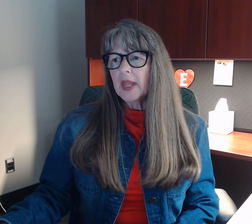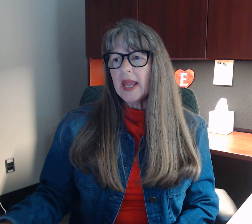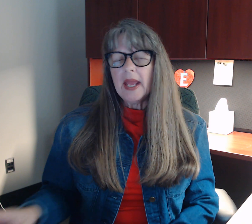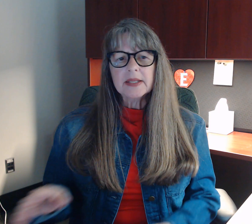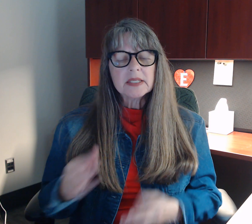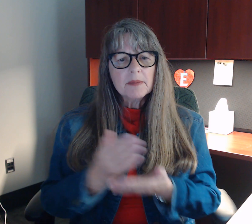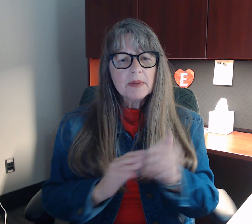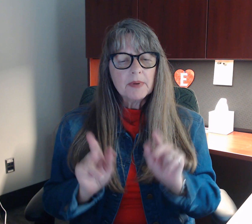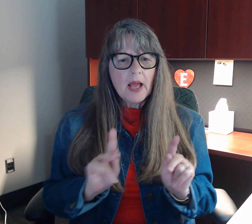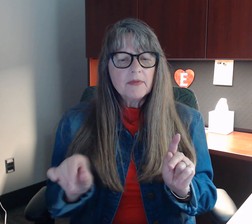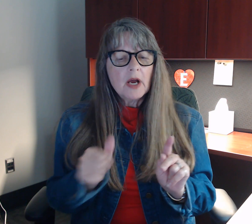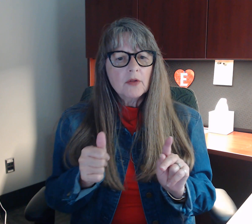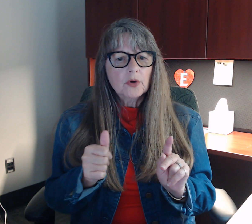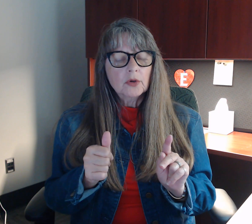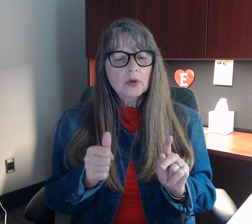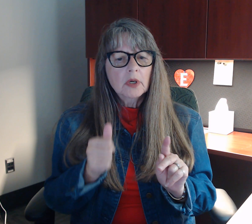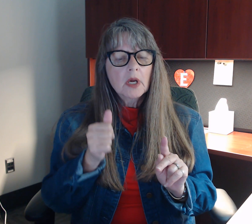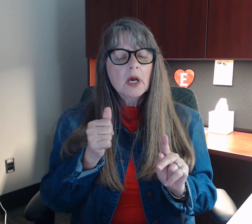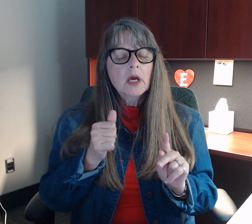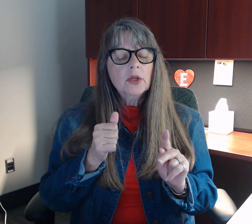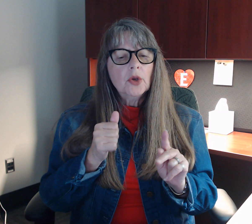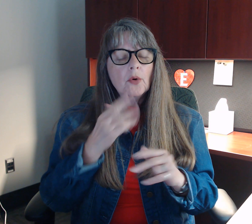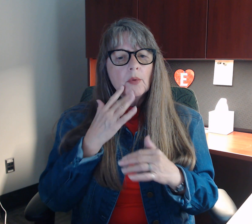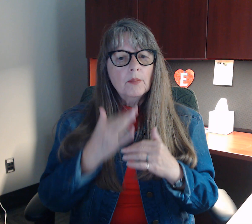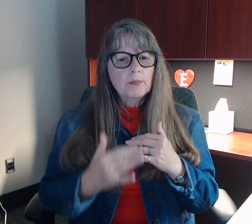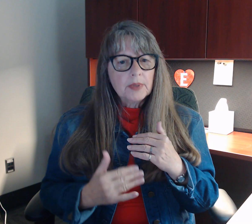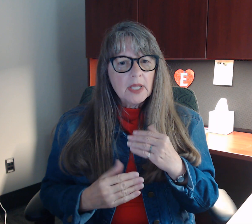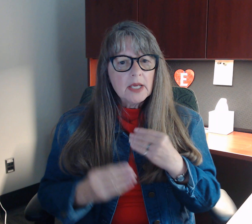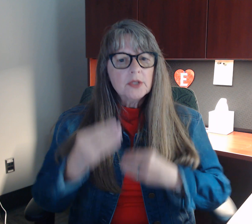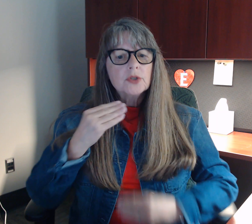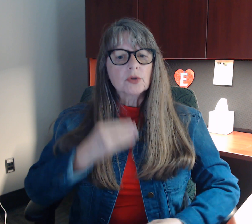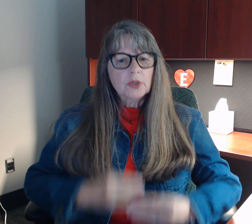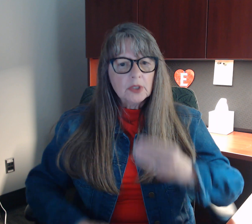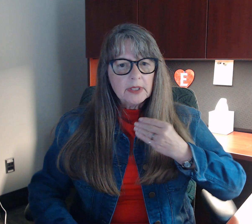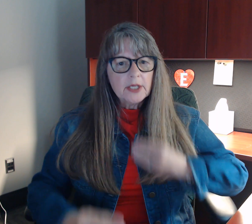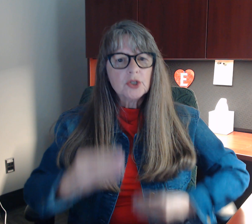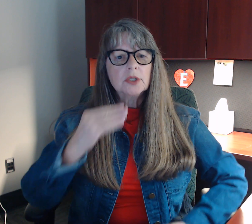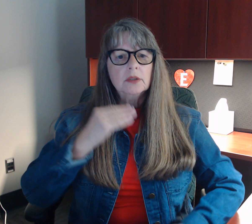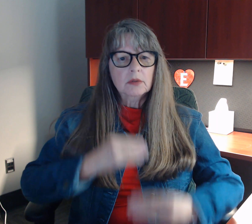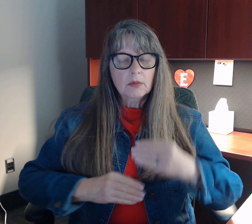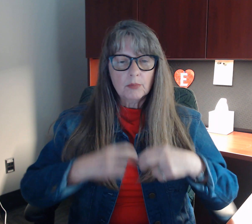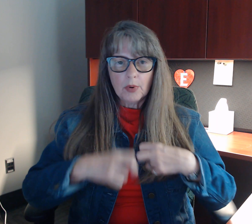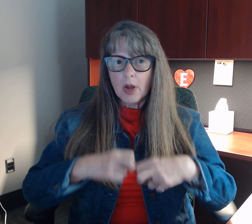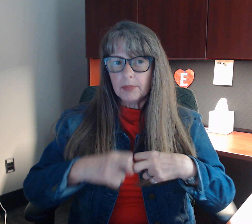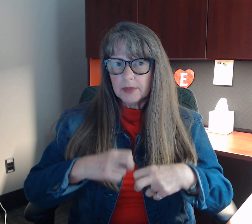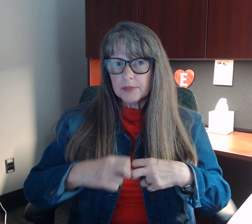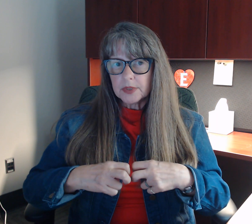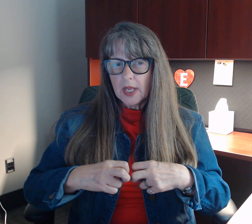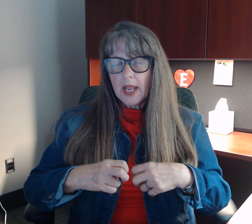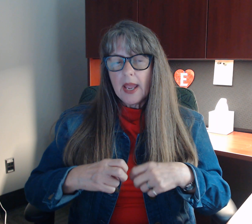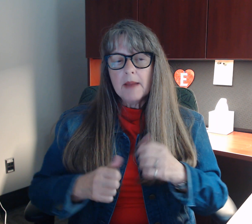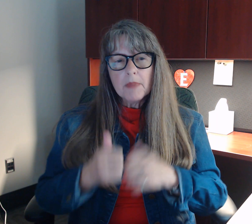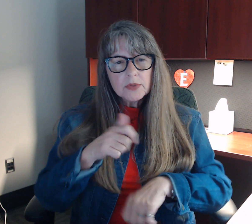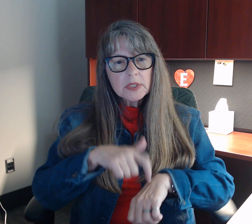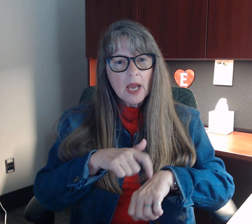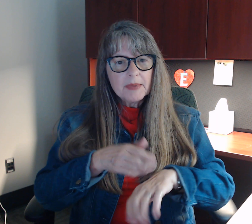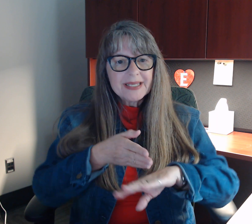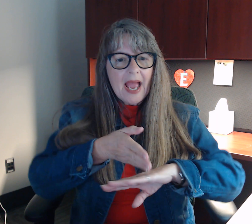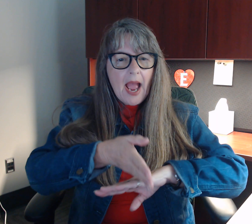And some people have other, blood circulation problems. And most of the time it's